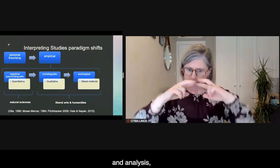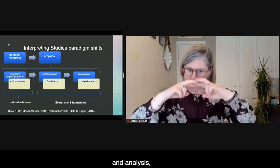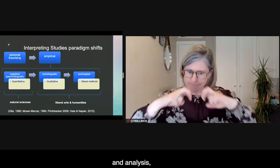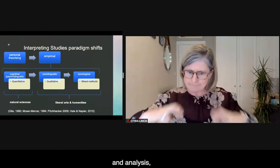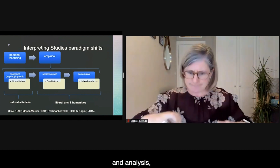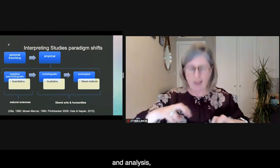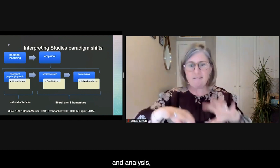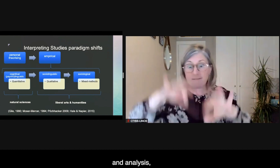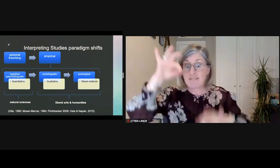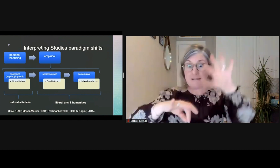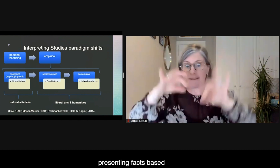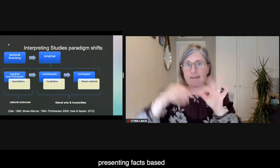evidence.